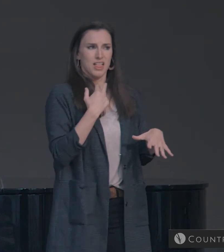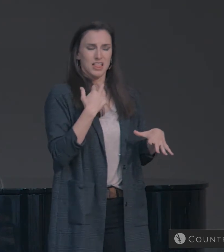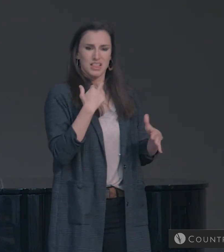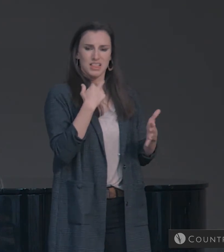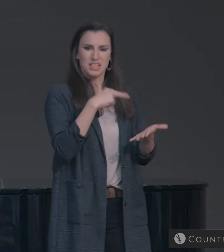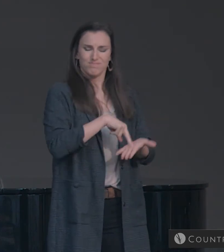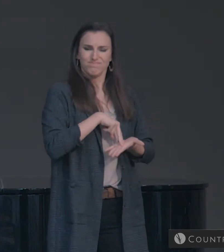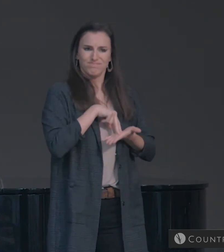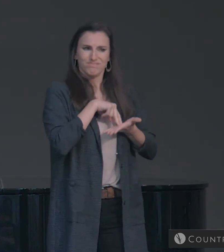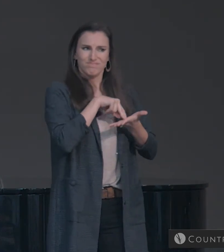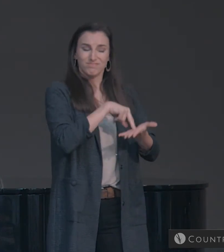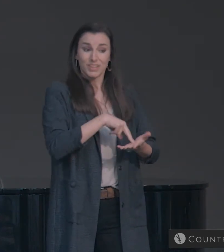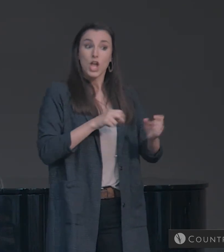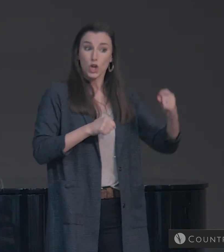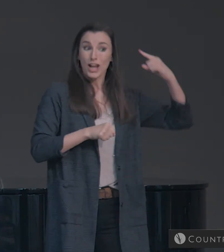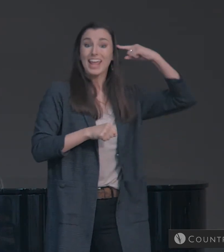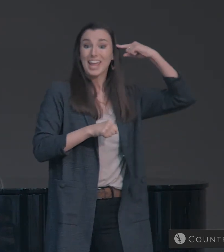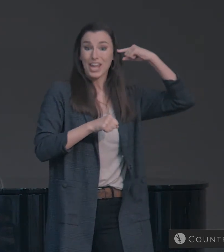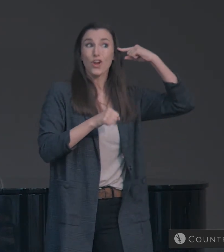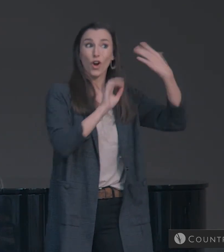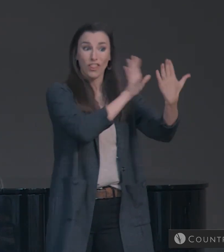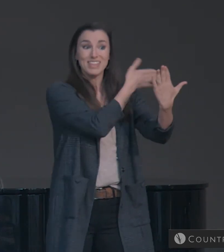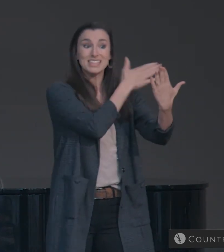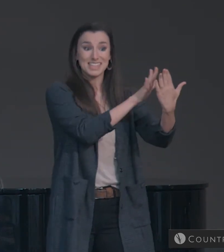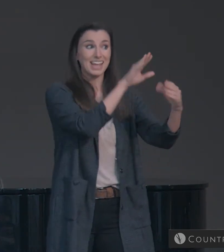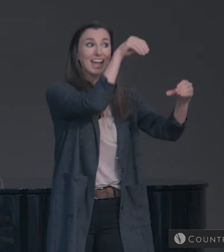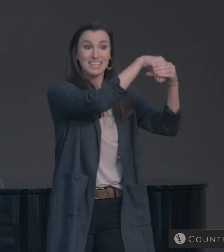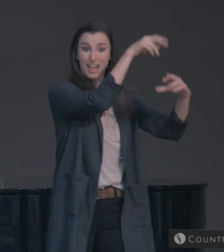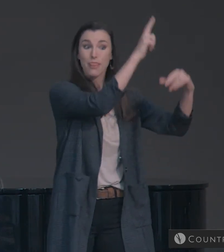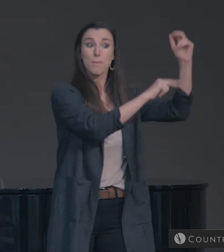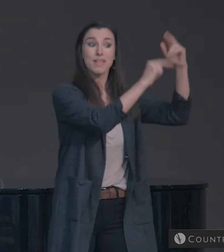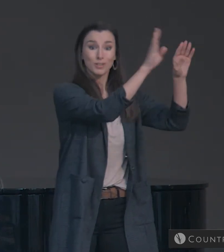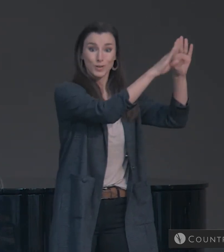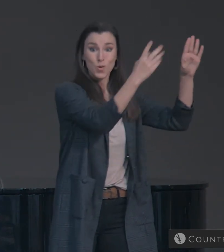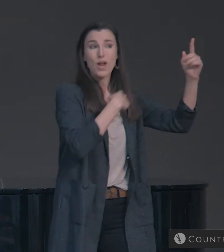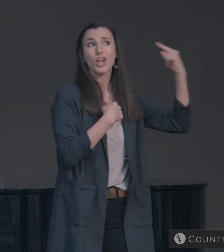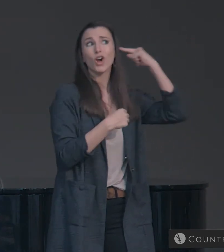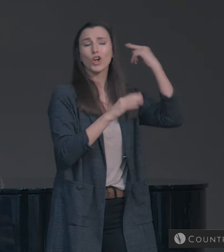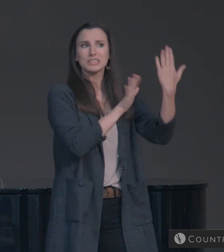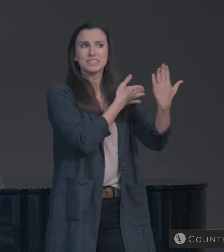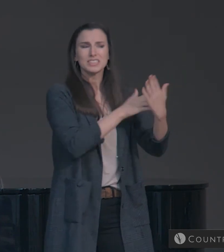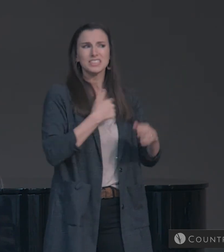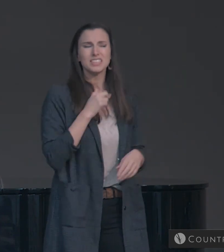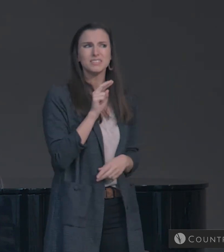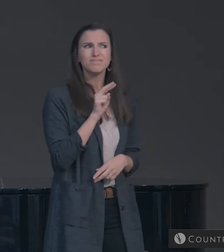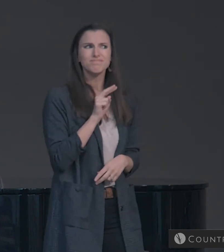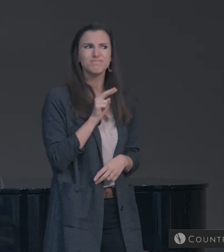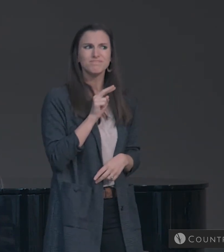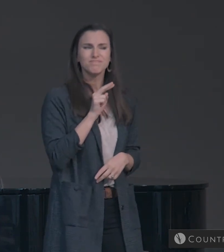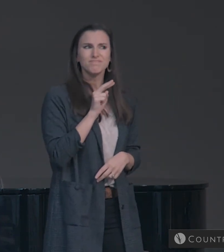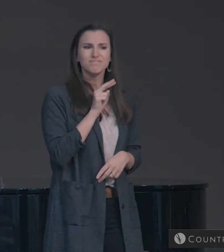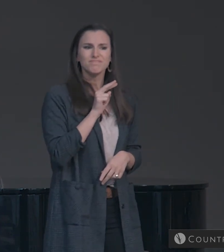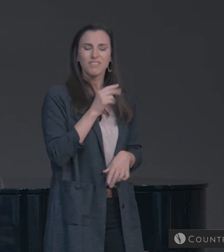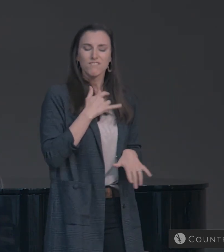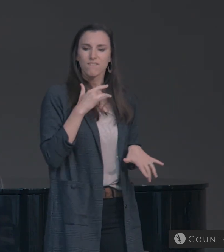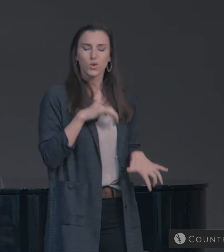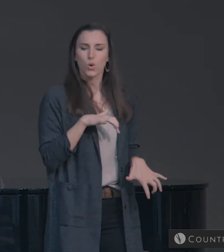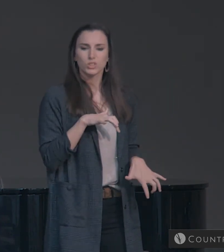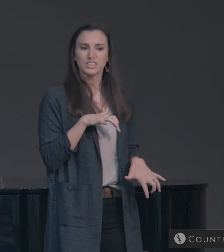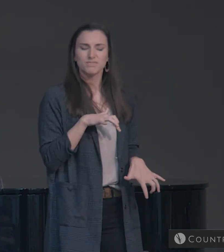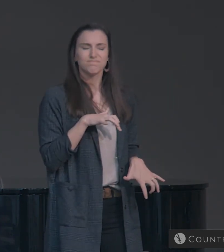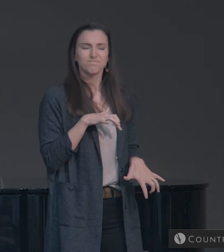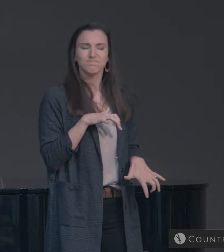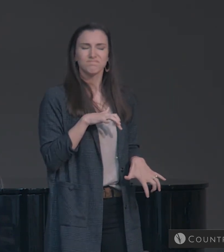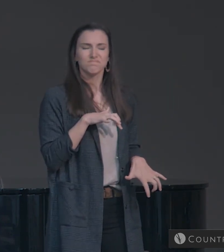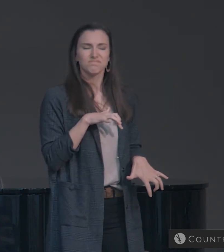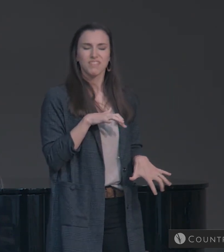But he heard the sound of singing coming from inside. after a few frozen minutes, he walked away again,